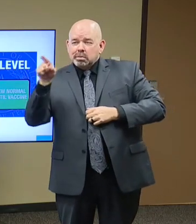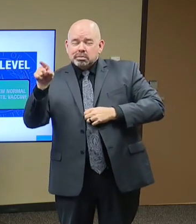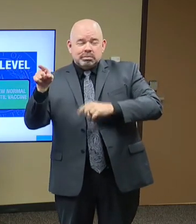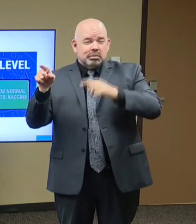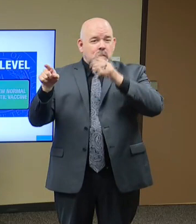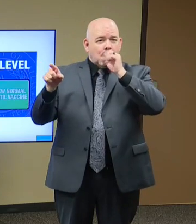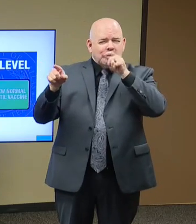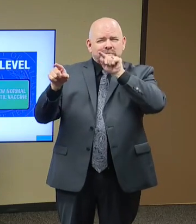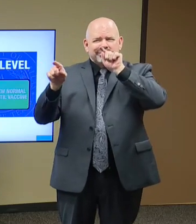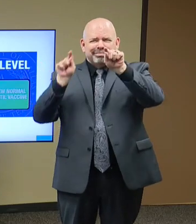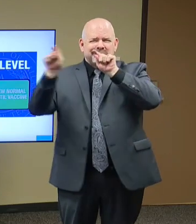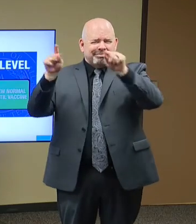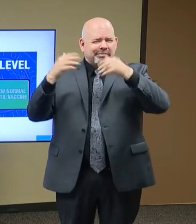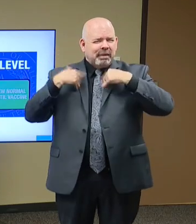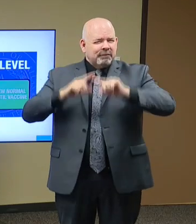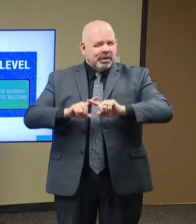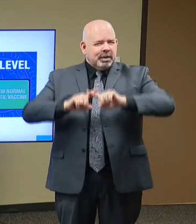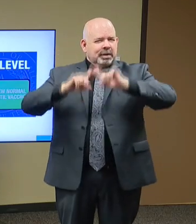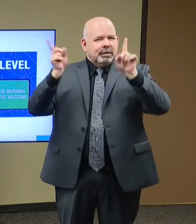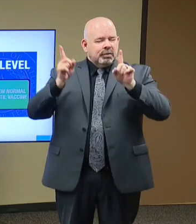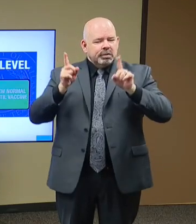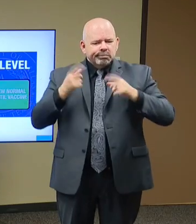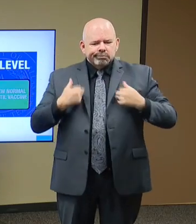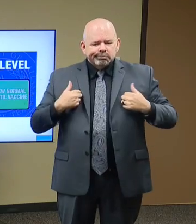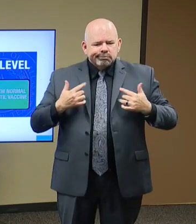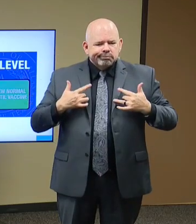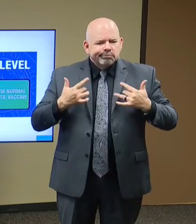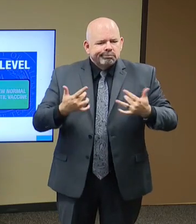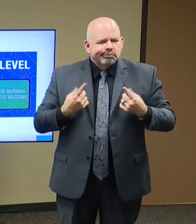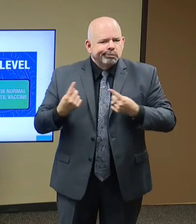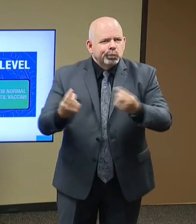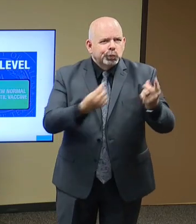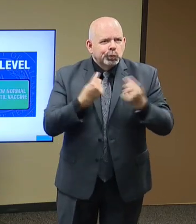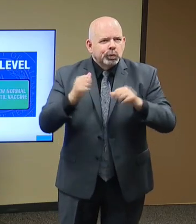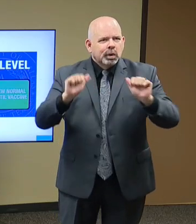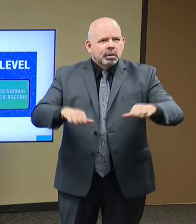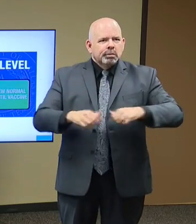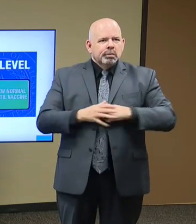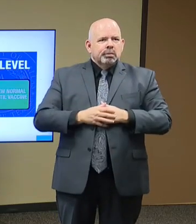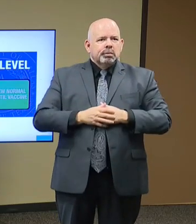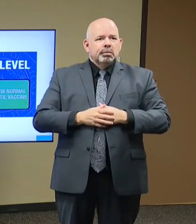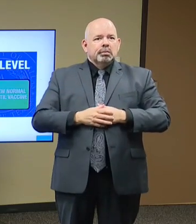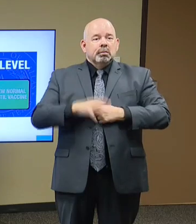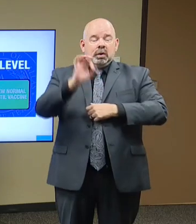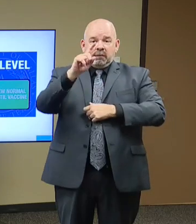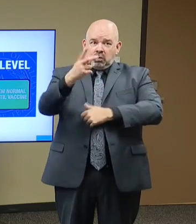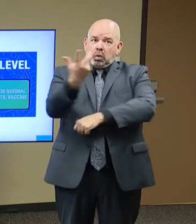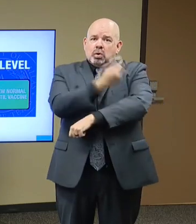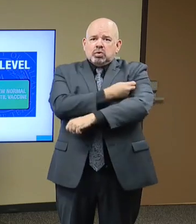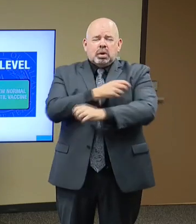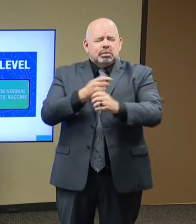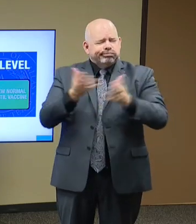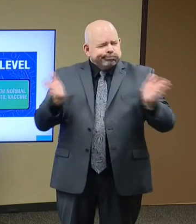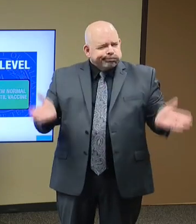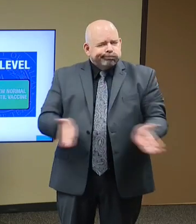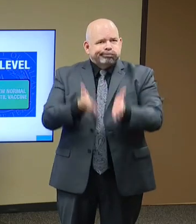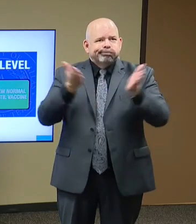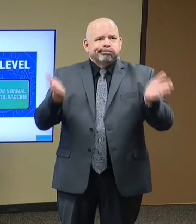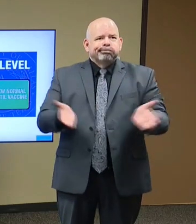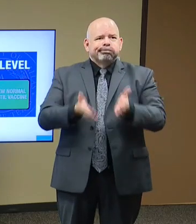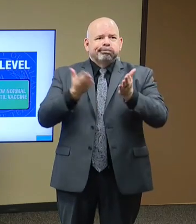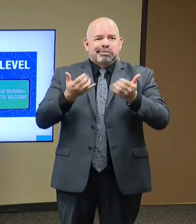red. Just a couple things. Flu shots. We are now, starting to enter and get